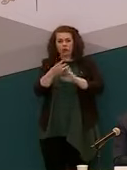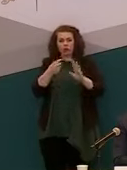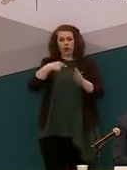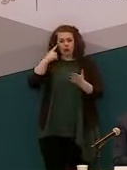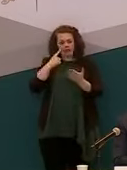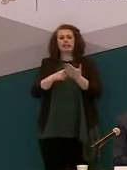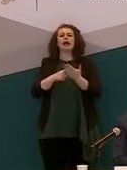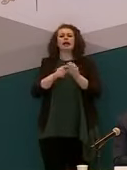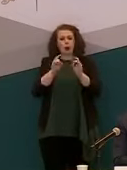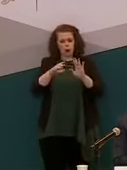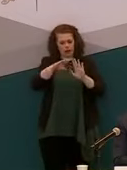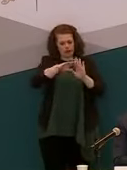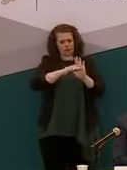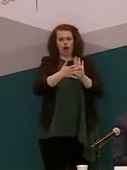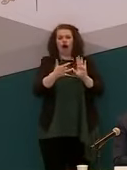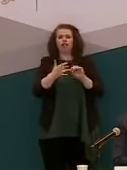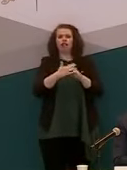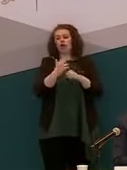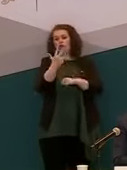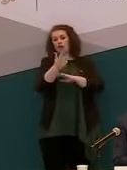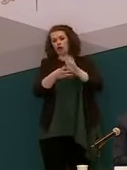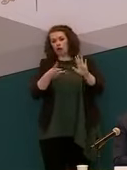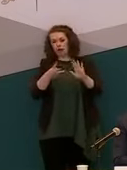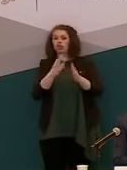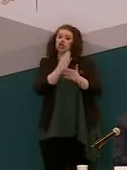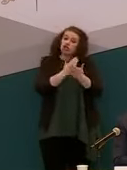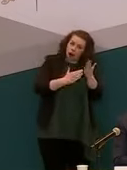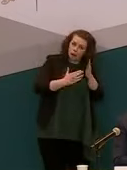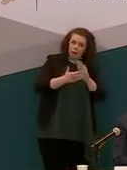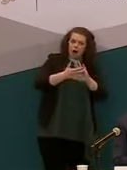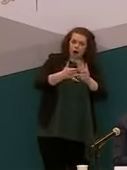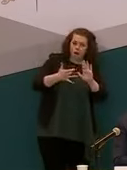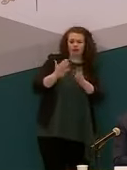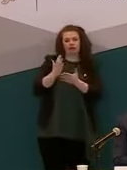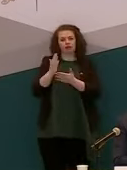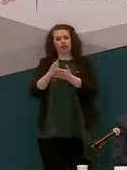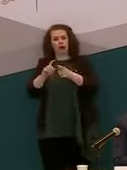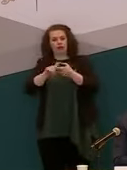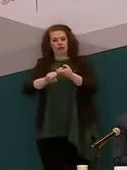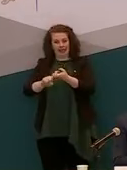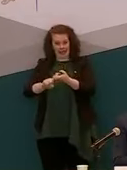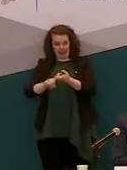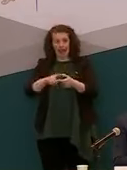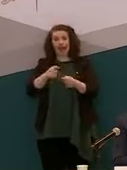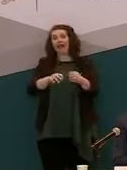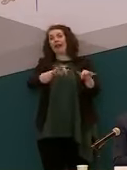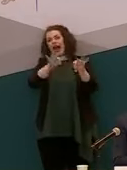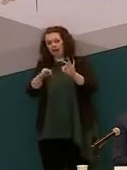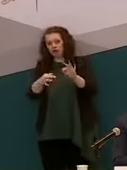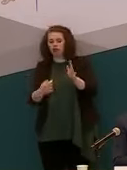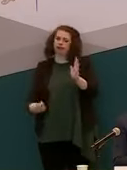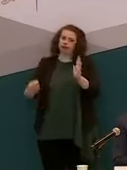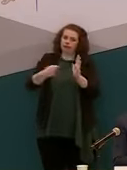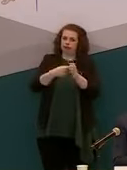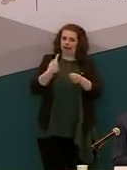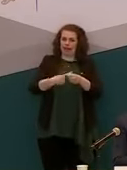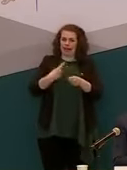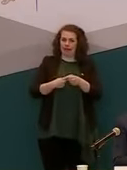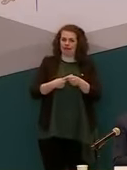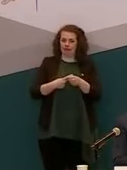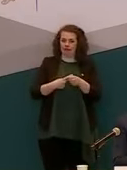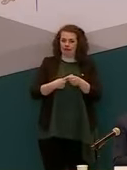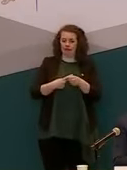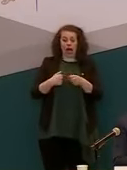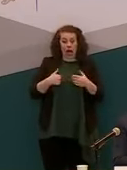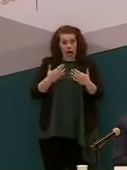measures for a period of 3 weeks, and then if we have to, we reimpose the current measures. Now, don't misinterpret me. I'm not